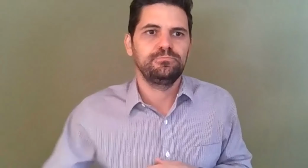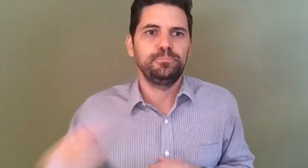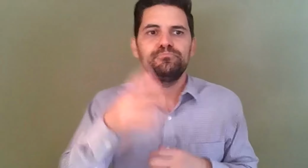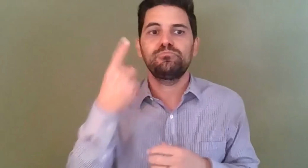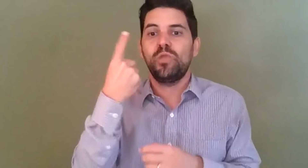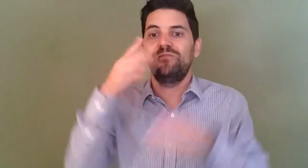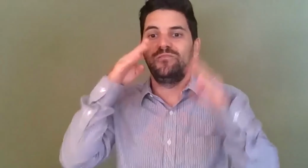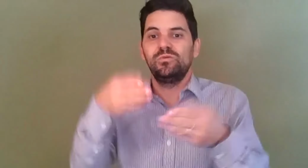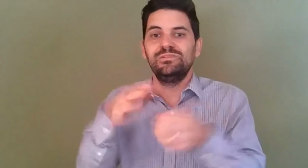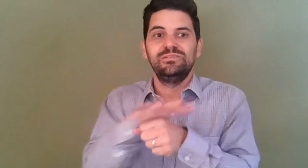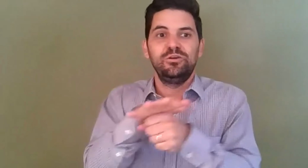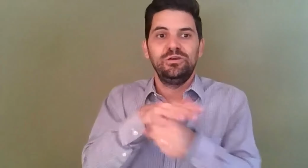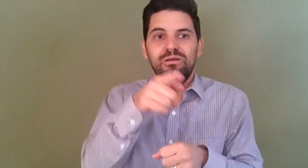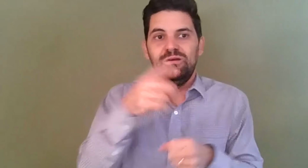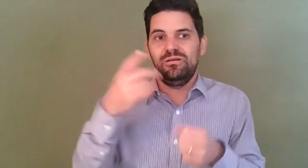end.